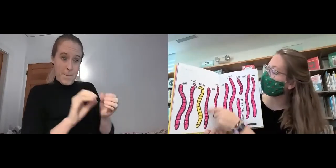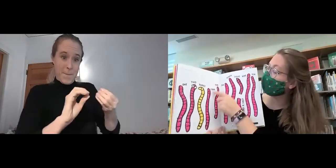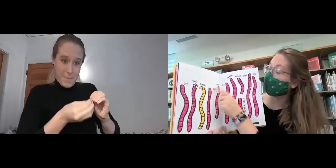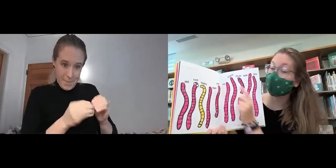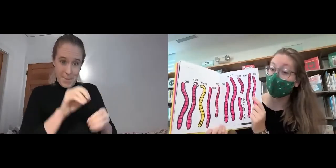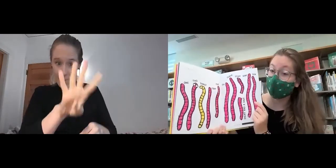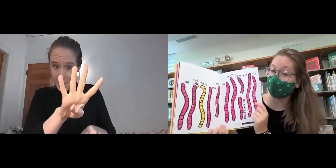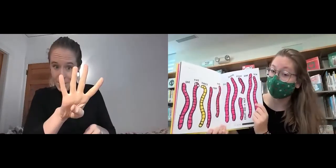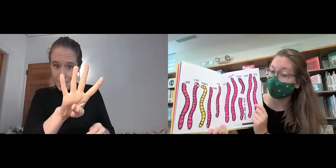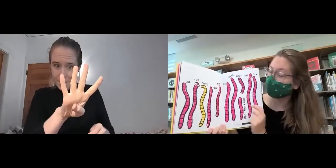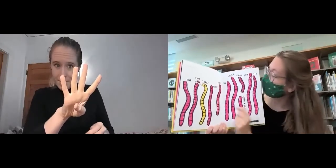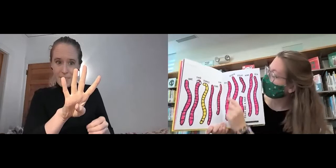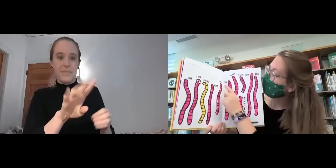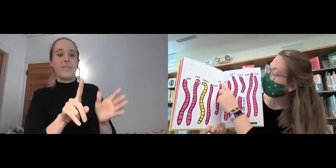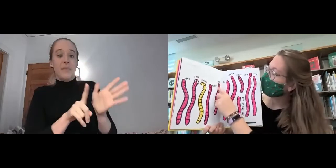worm number 4,